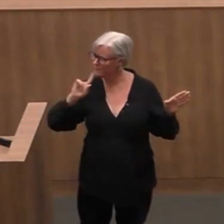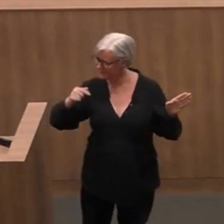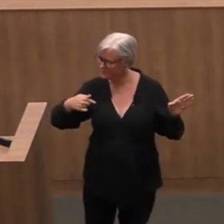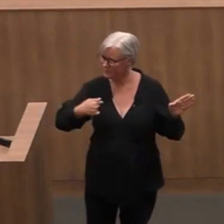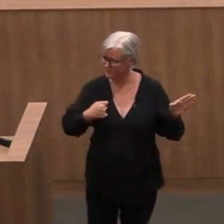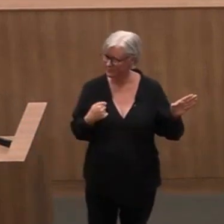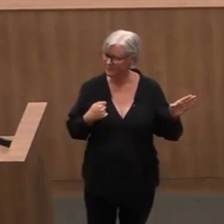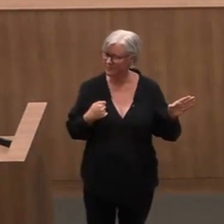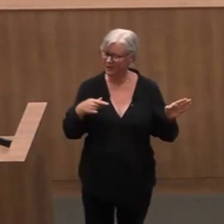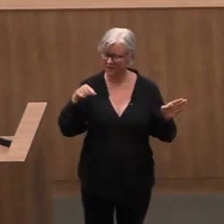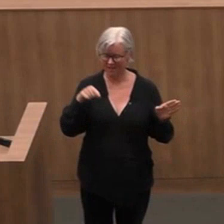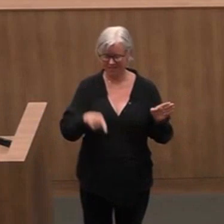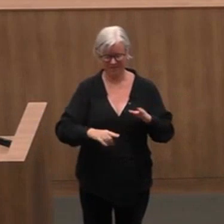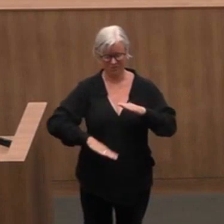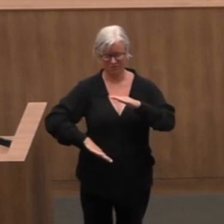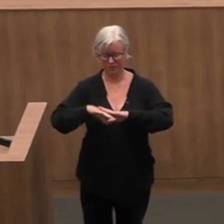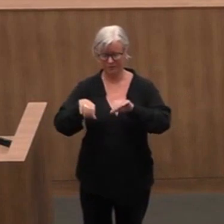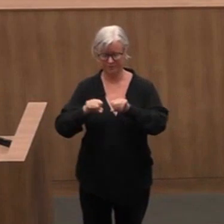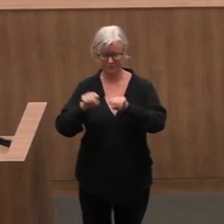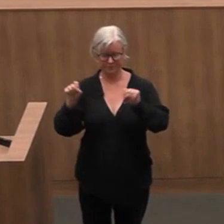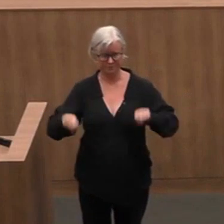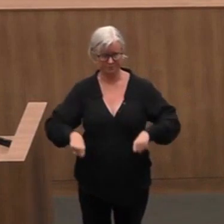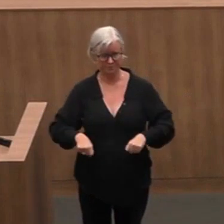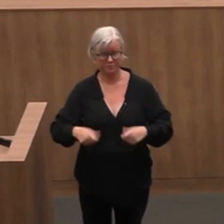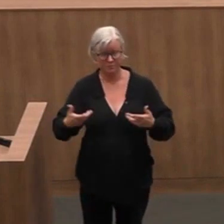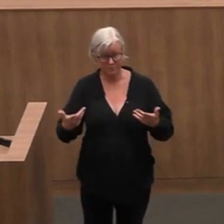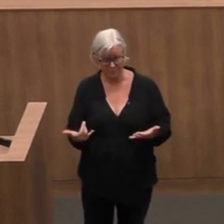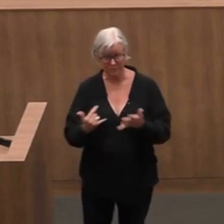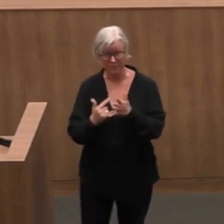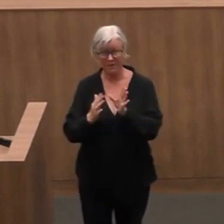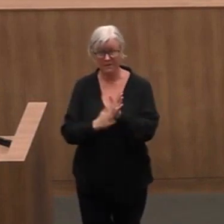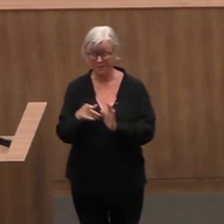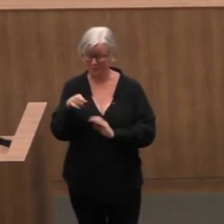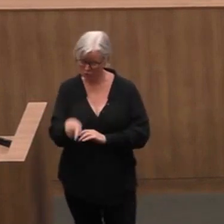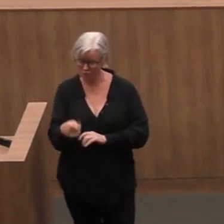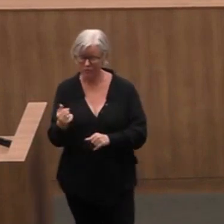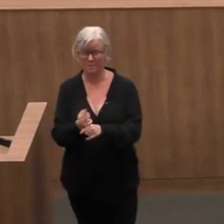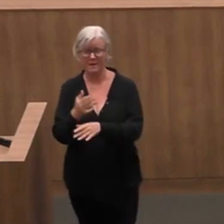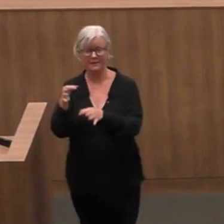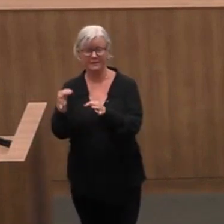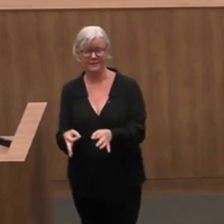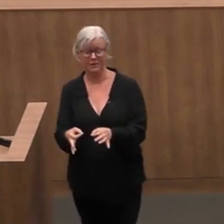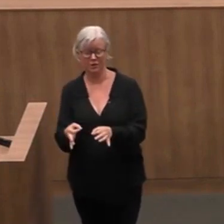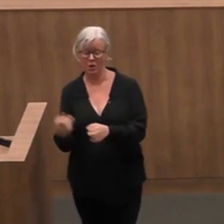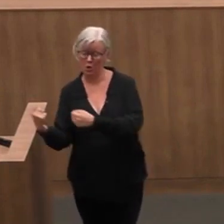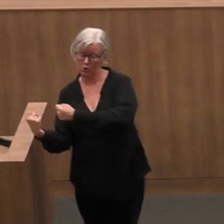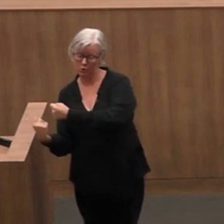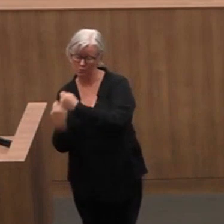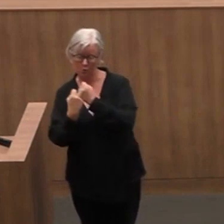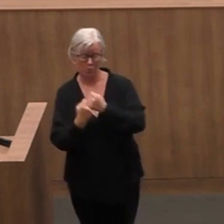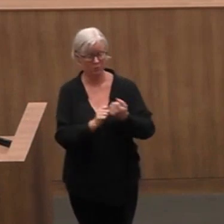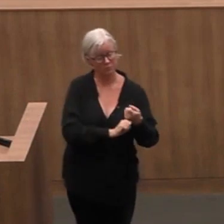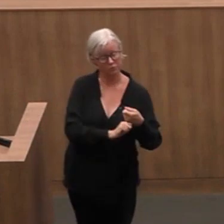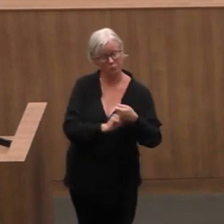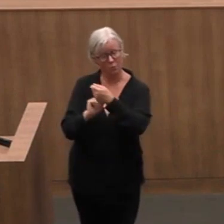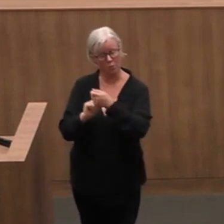whole system. So Sam, you're making decisions, you're supported by someone you trust,